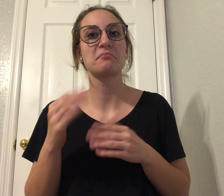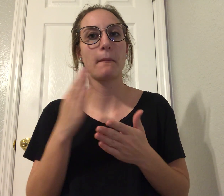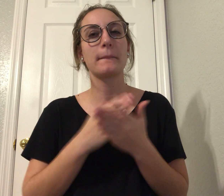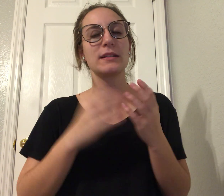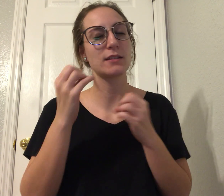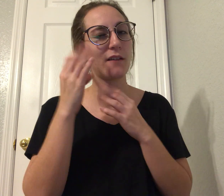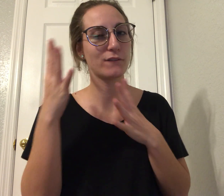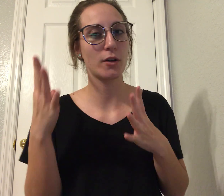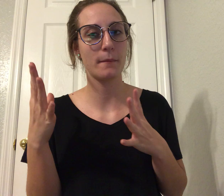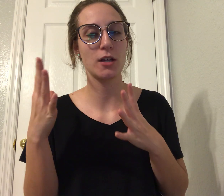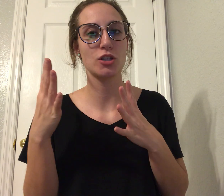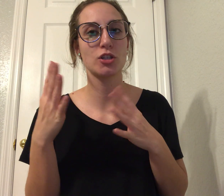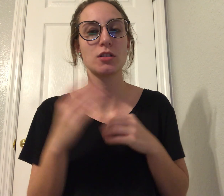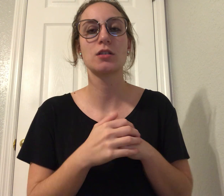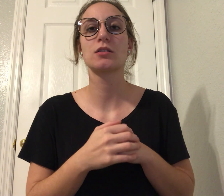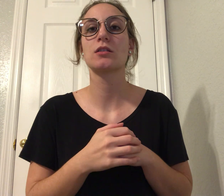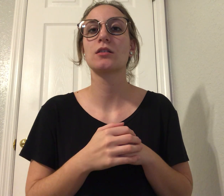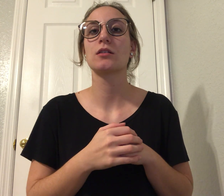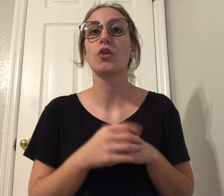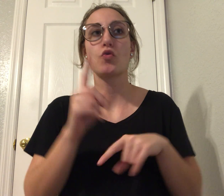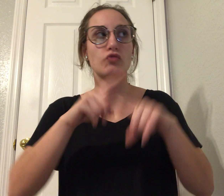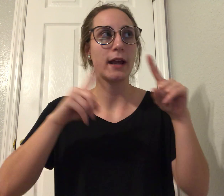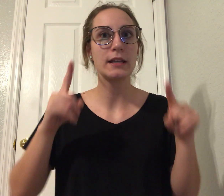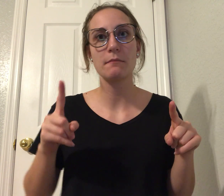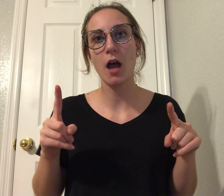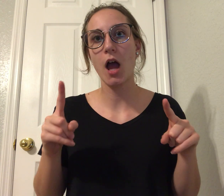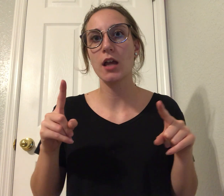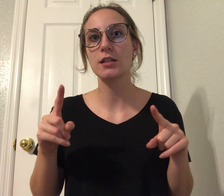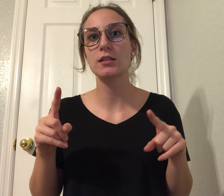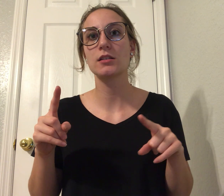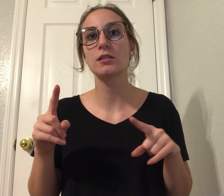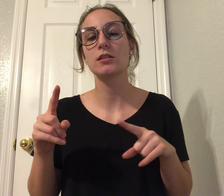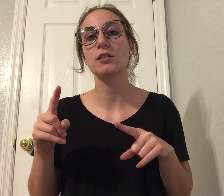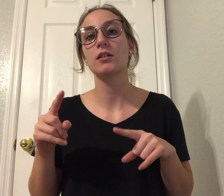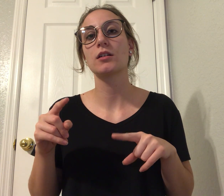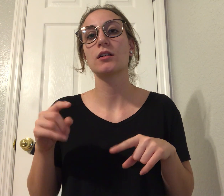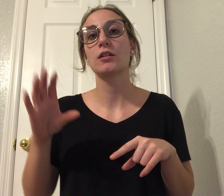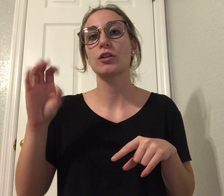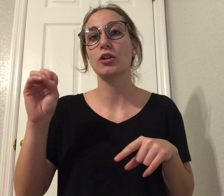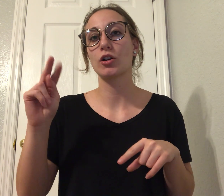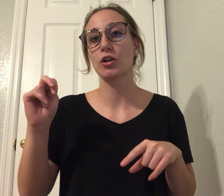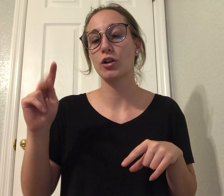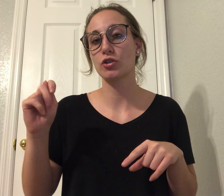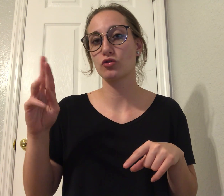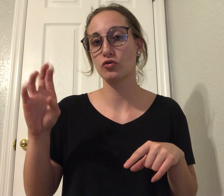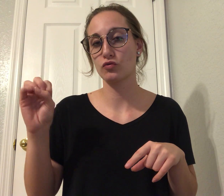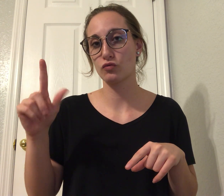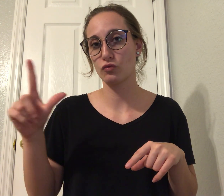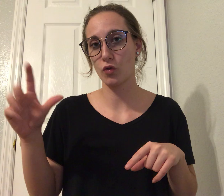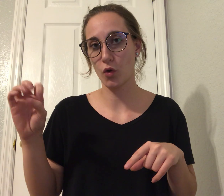of randomized controlled trials. This was in Depression and Anxiety, June 2012. And this one, they looked at